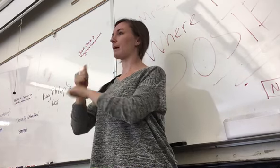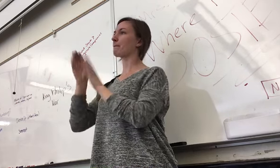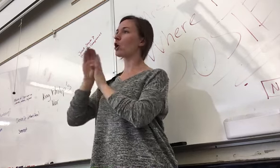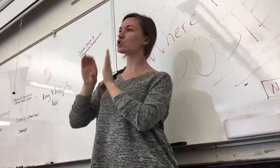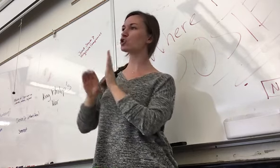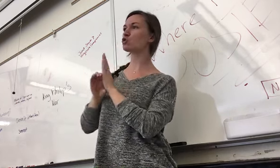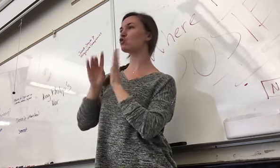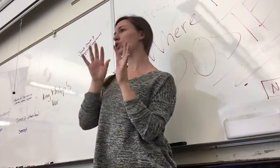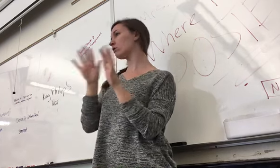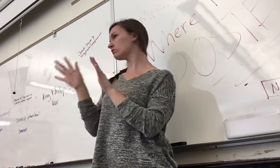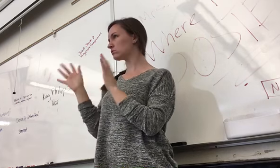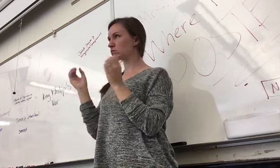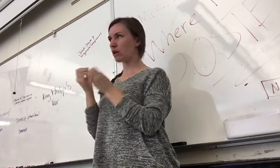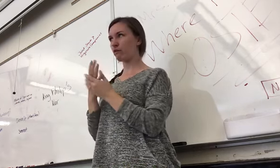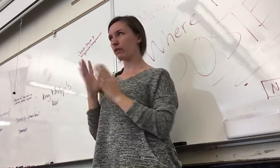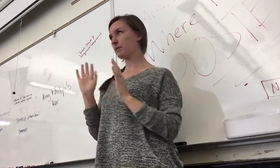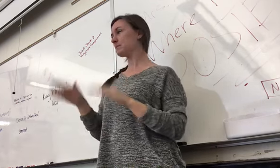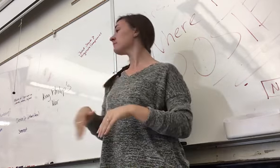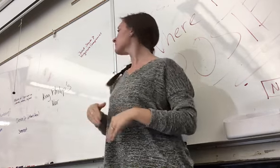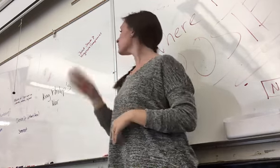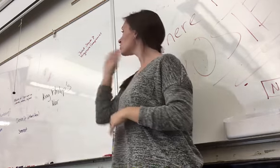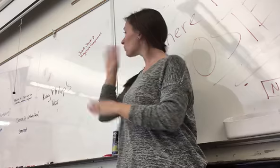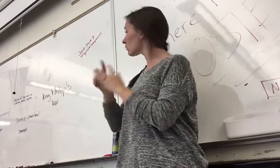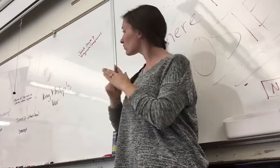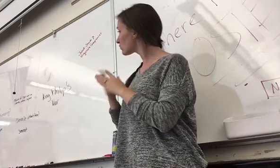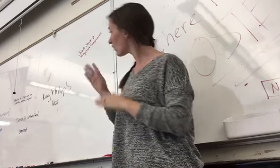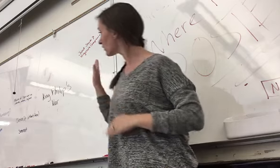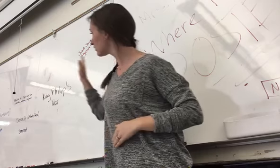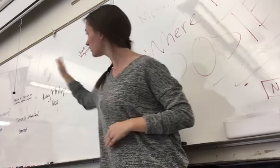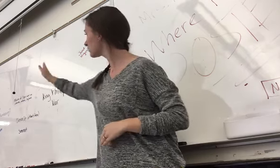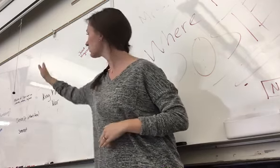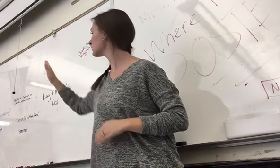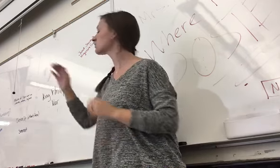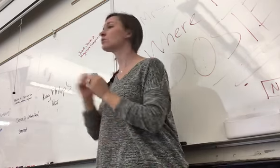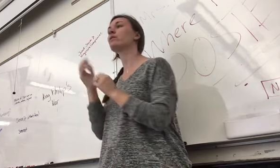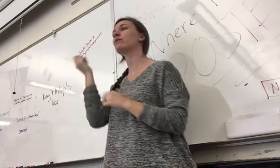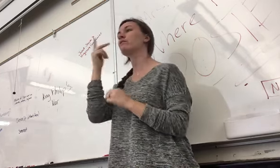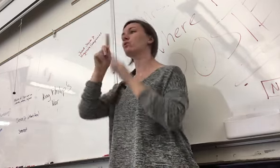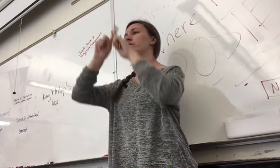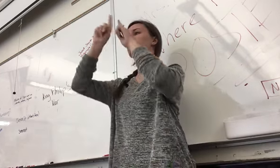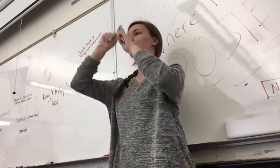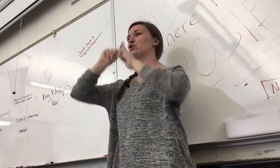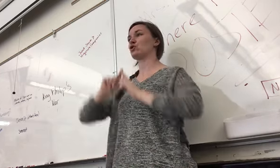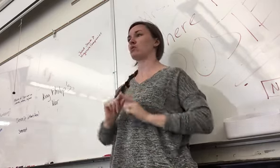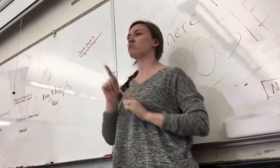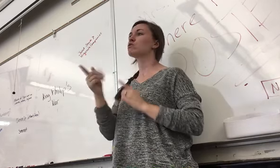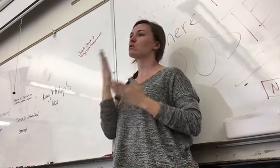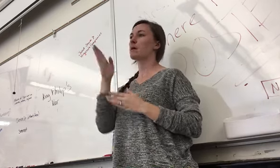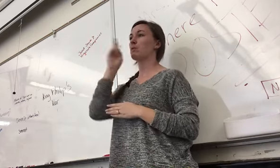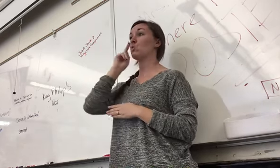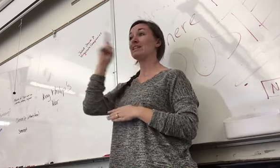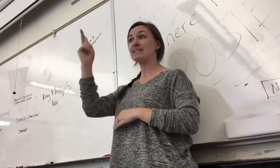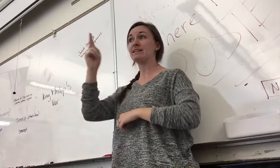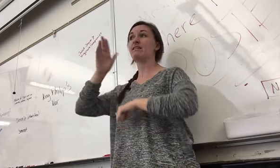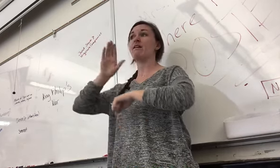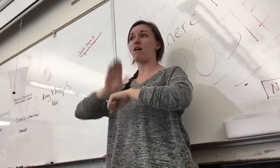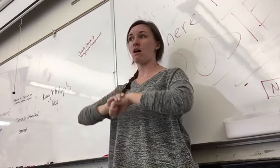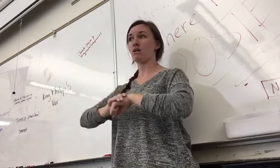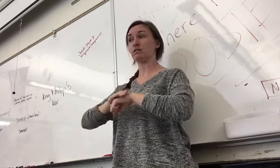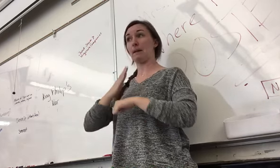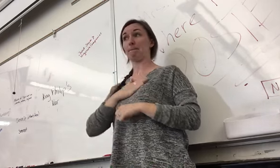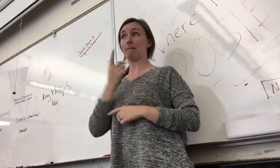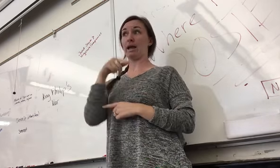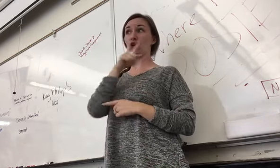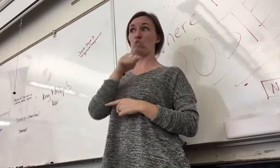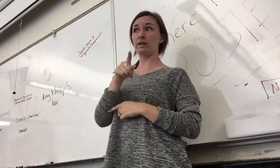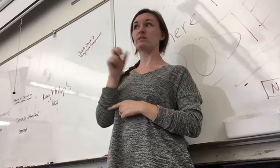that. Okay. So we're going to start right up here with a couple of the different terms that you might end up seeing on on my